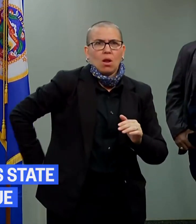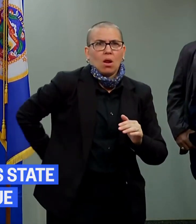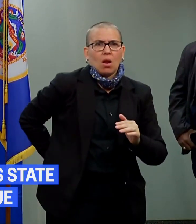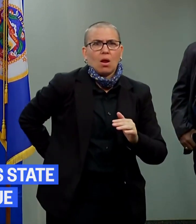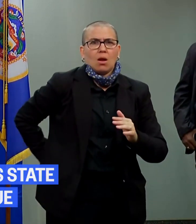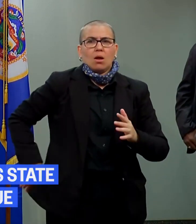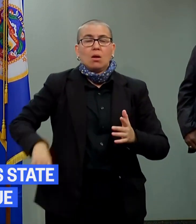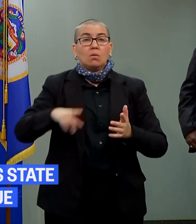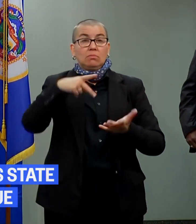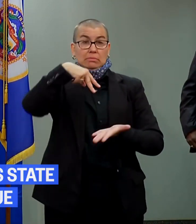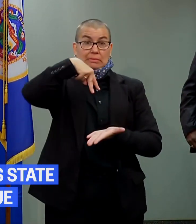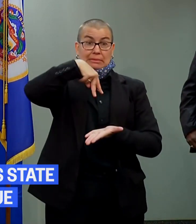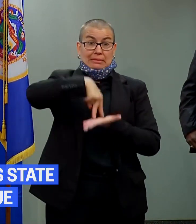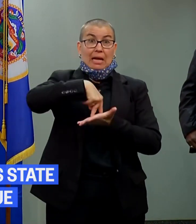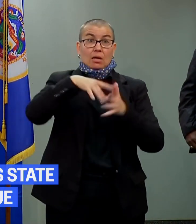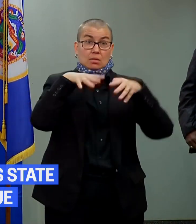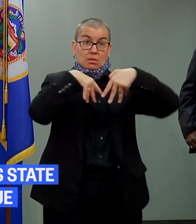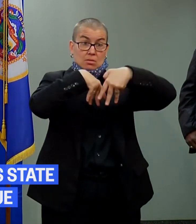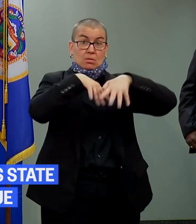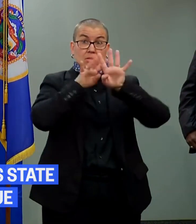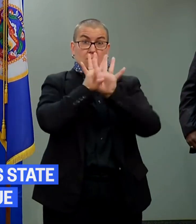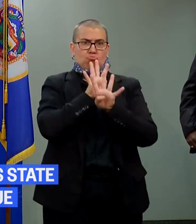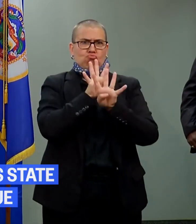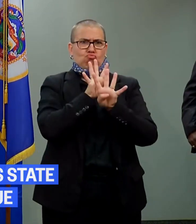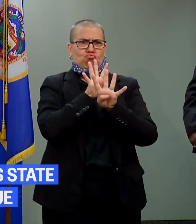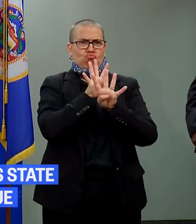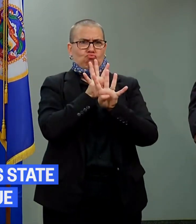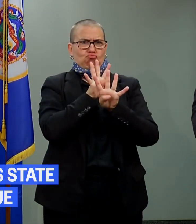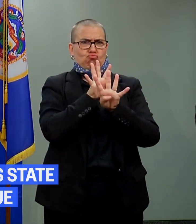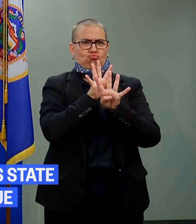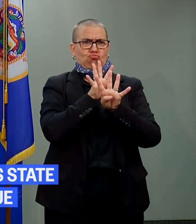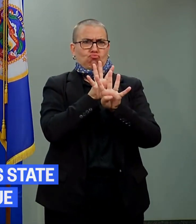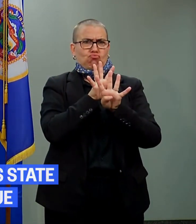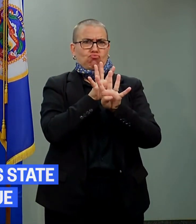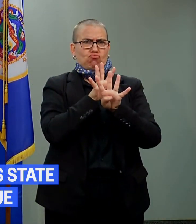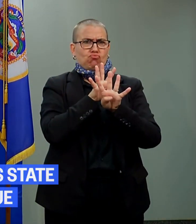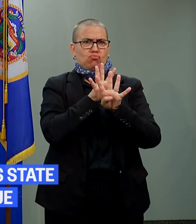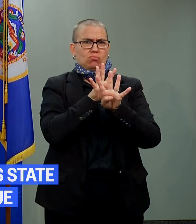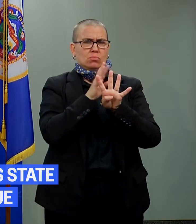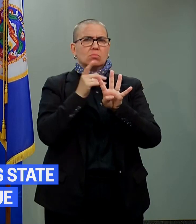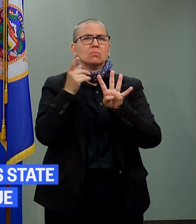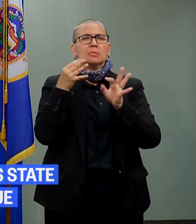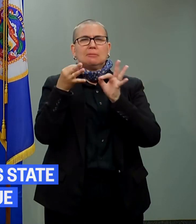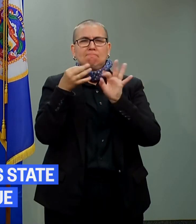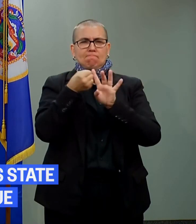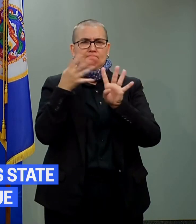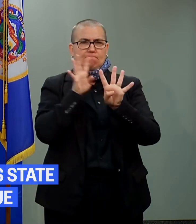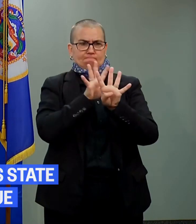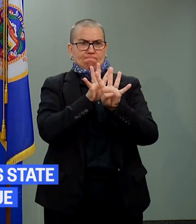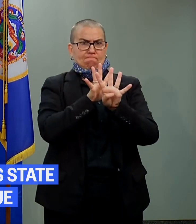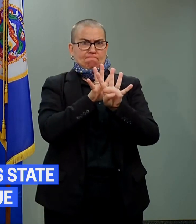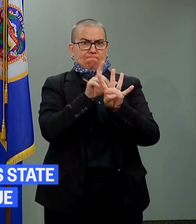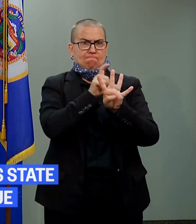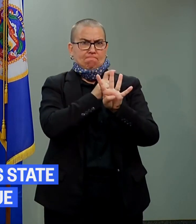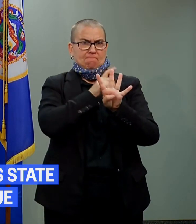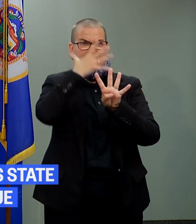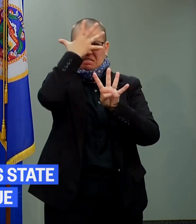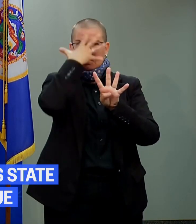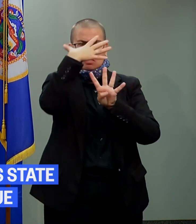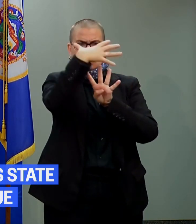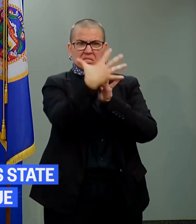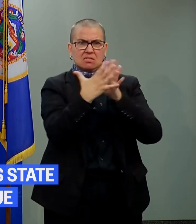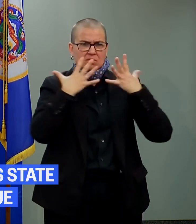that line, and you have to picture and put yourself in the position of law enforcement, you're wearing all your gear, you have a helmet